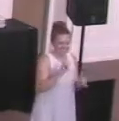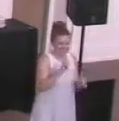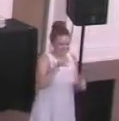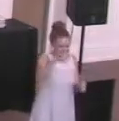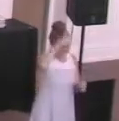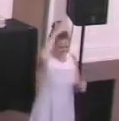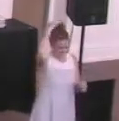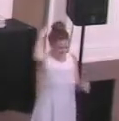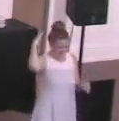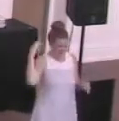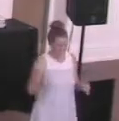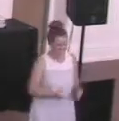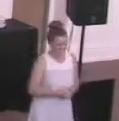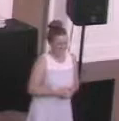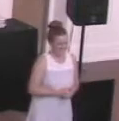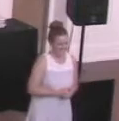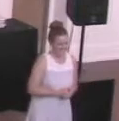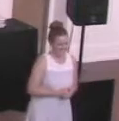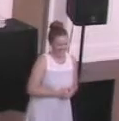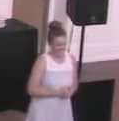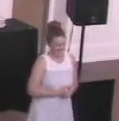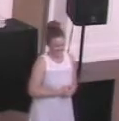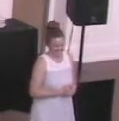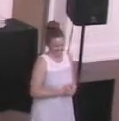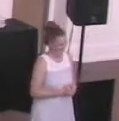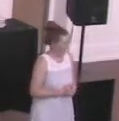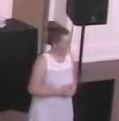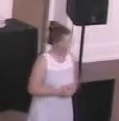a lion. Roaring.